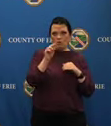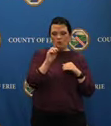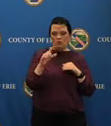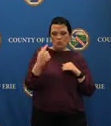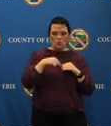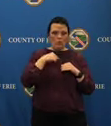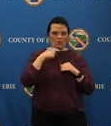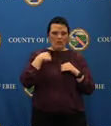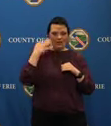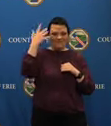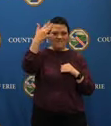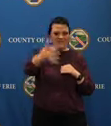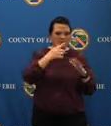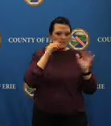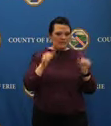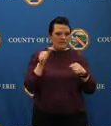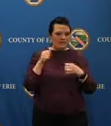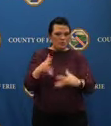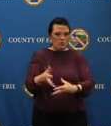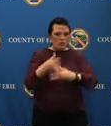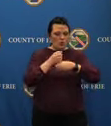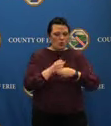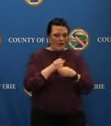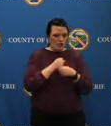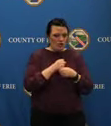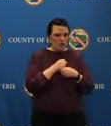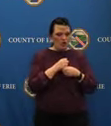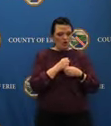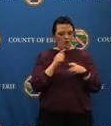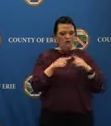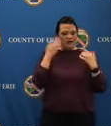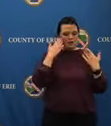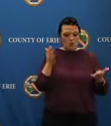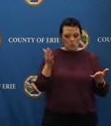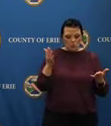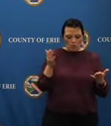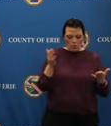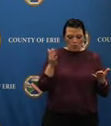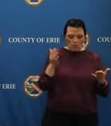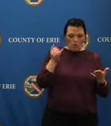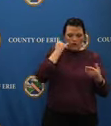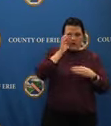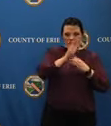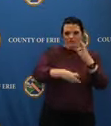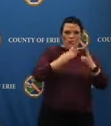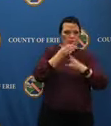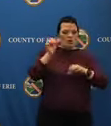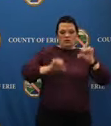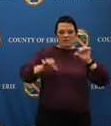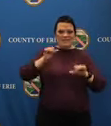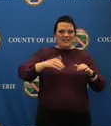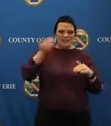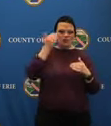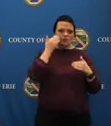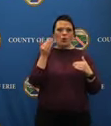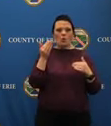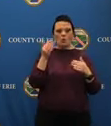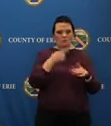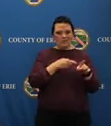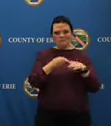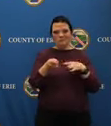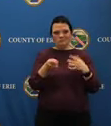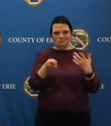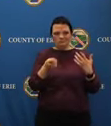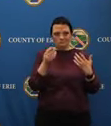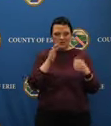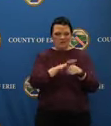will eventually be able to acquire. I don't know if we really, the world of science knows enough now to be able